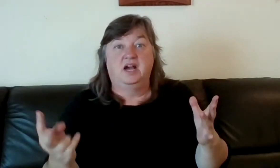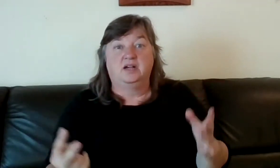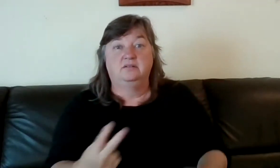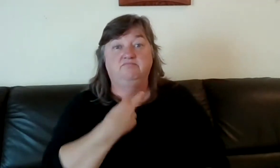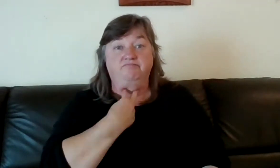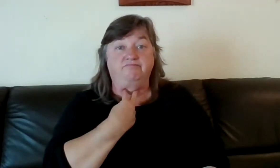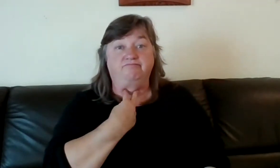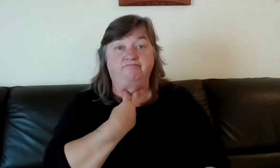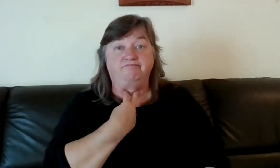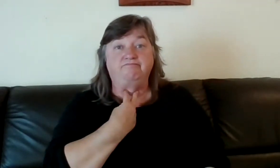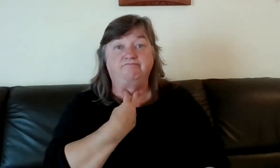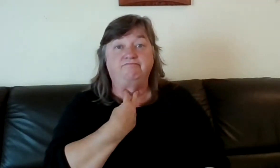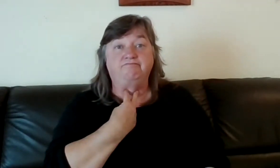Stuck.